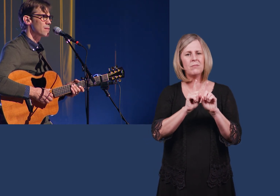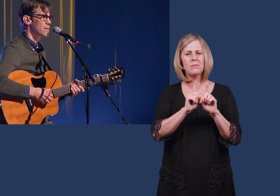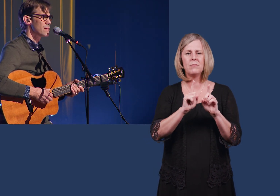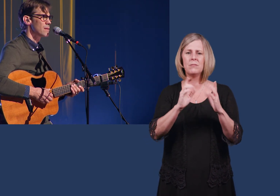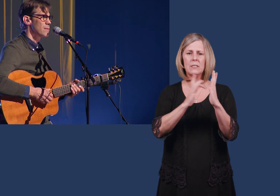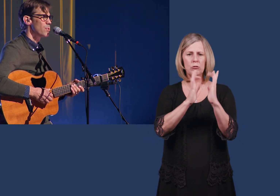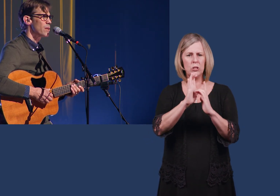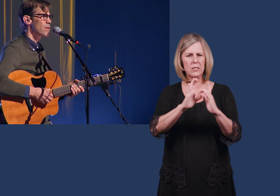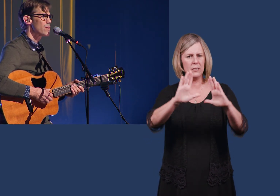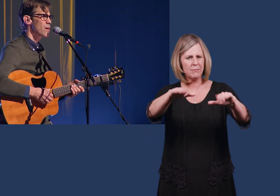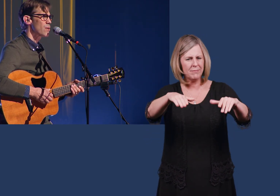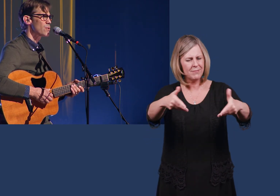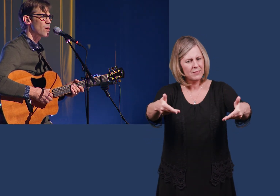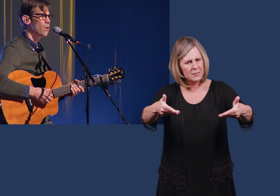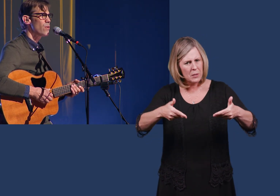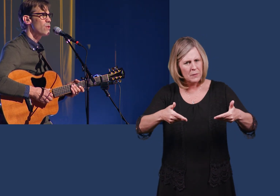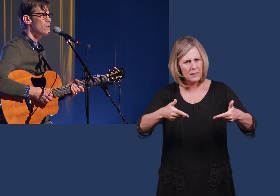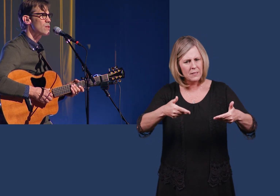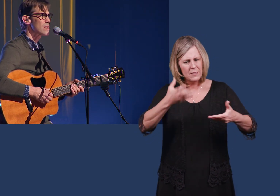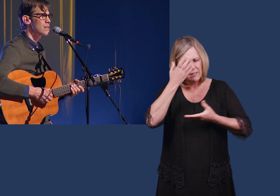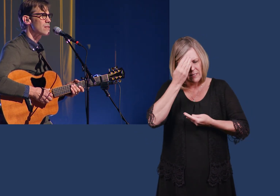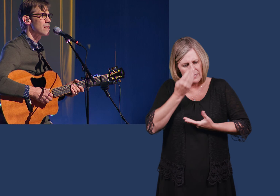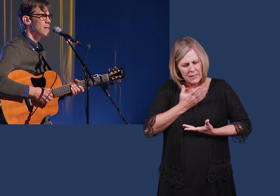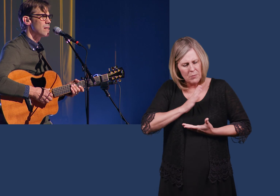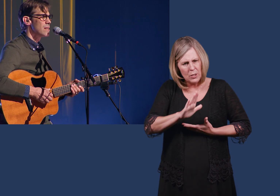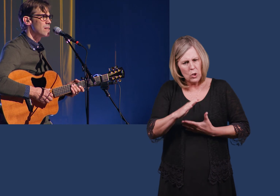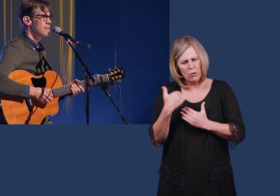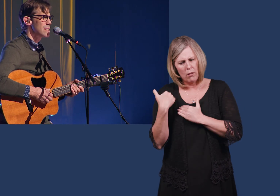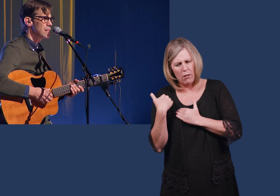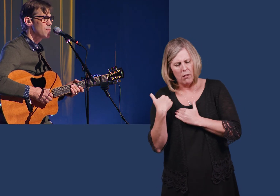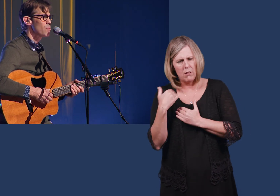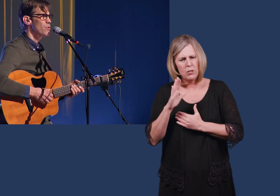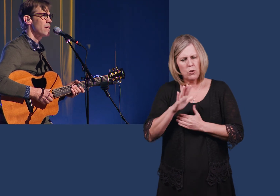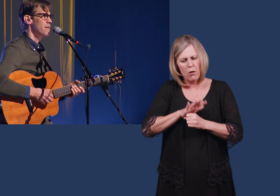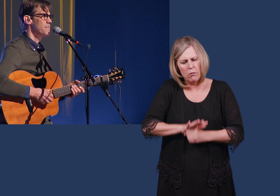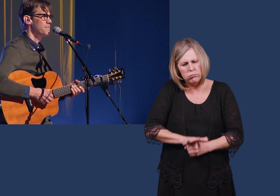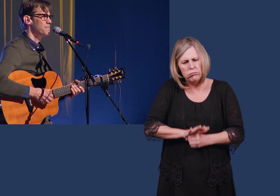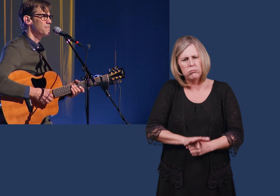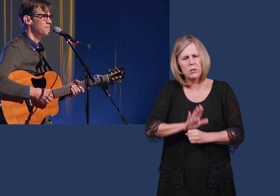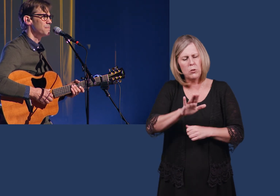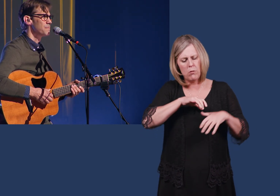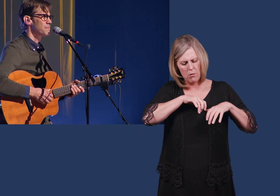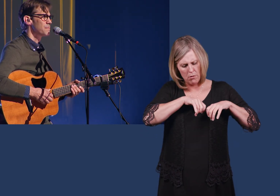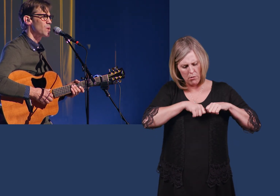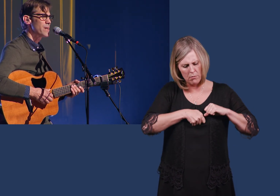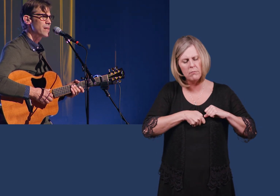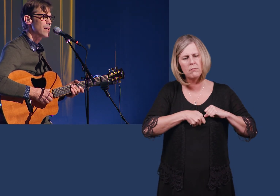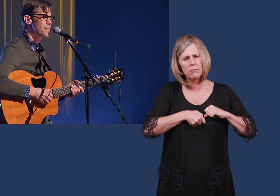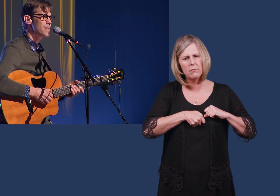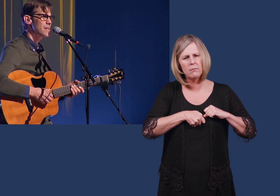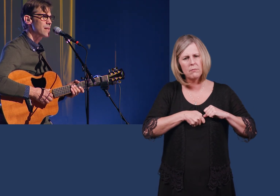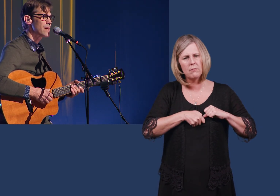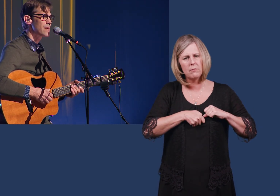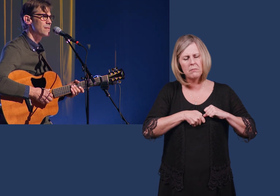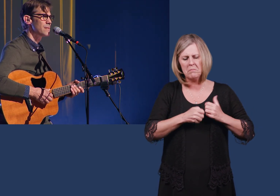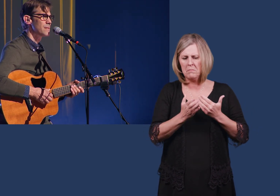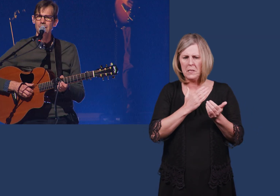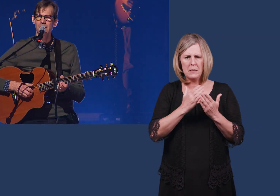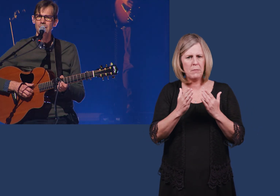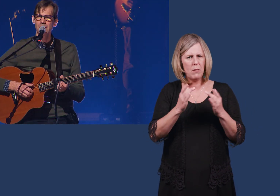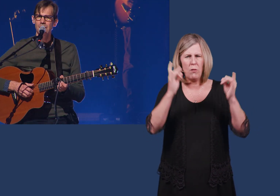burdens, bring our sorrows, all those things to him in prayer, no matter how messy they